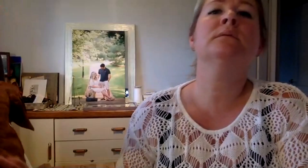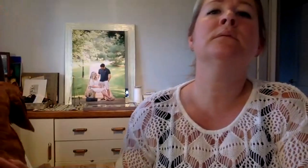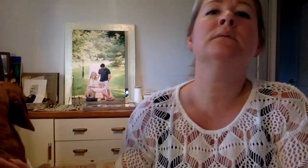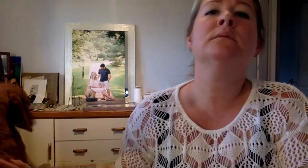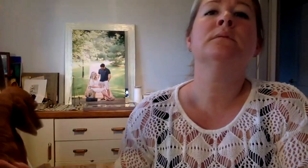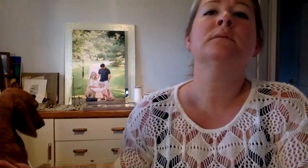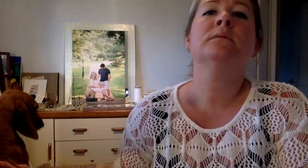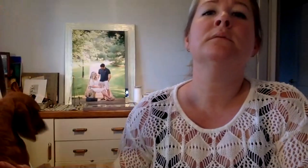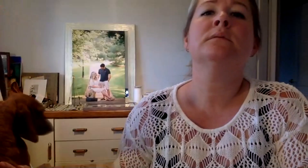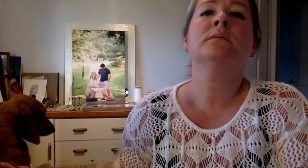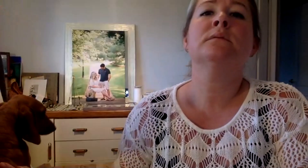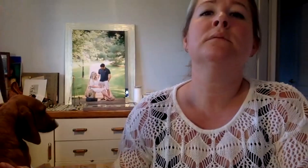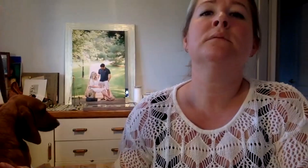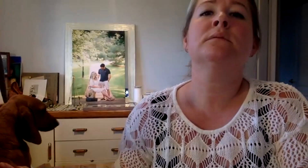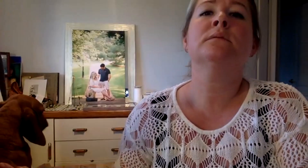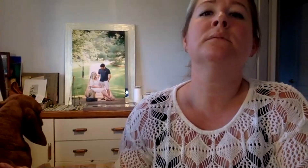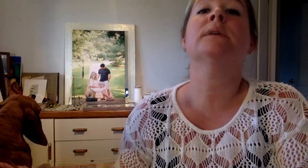sign.